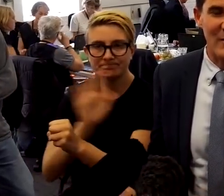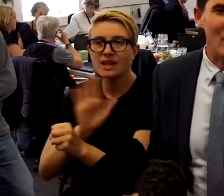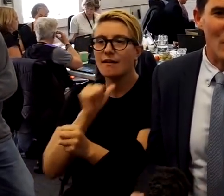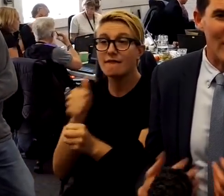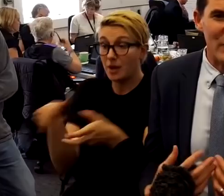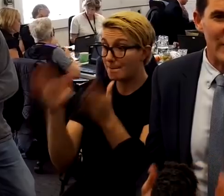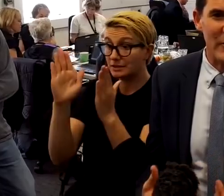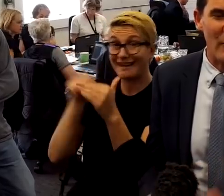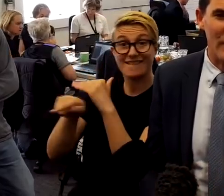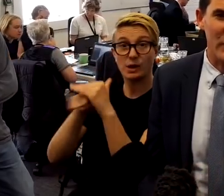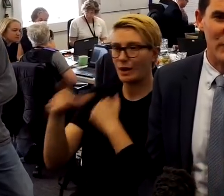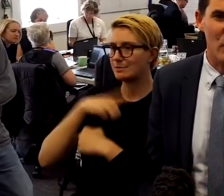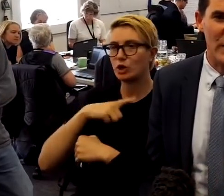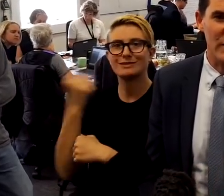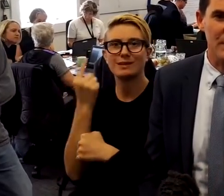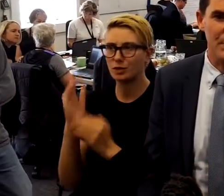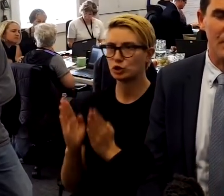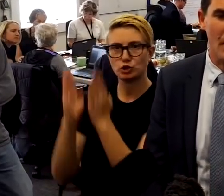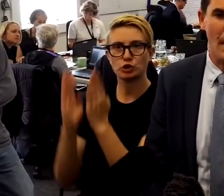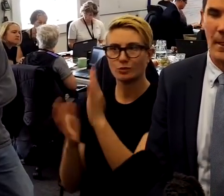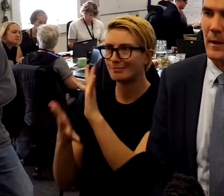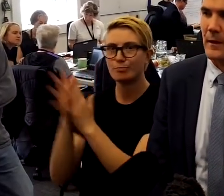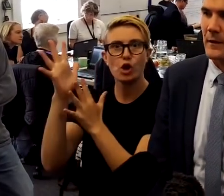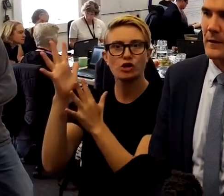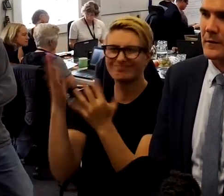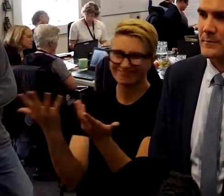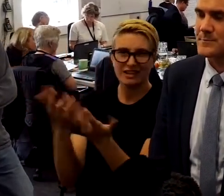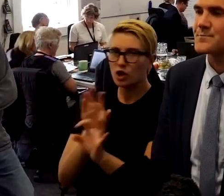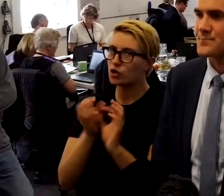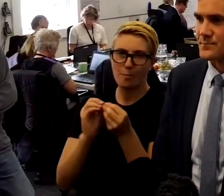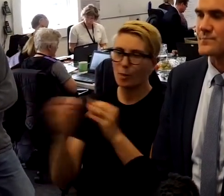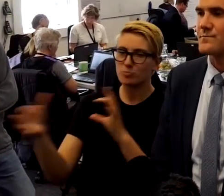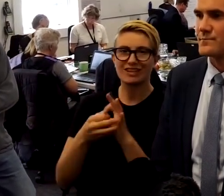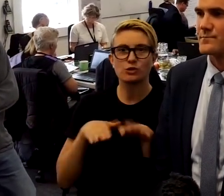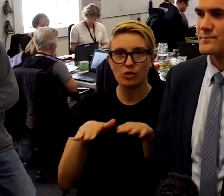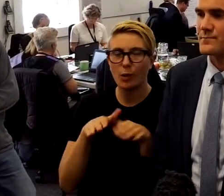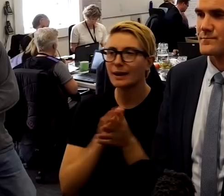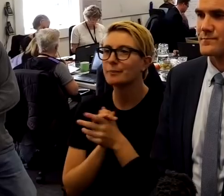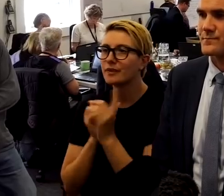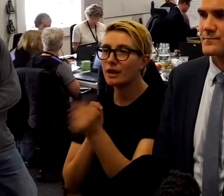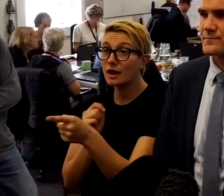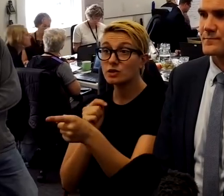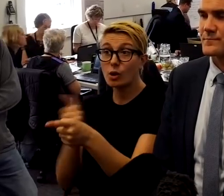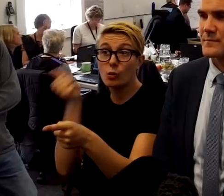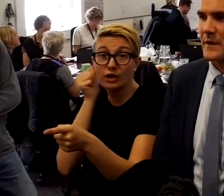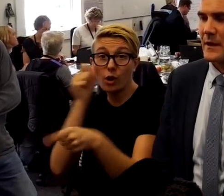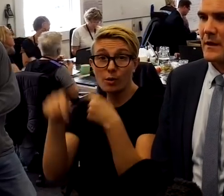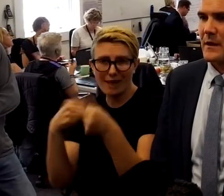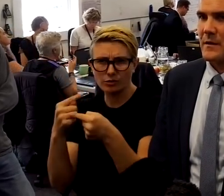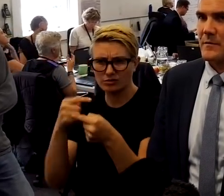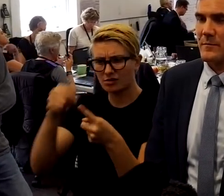evacuated, that's not an area of concern for us. Well, we know about the ones that we've mentioned so far. Can you tell us of any other ones that have been